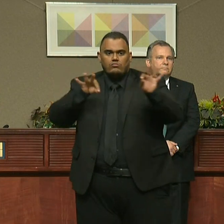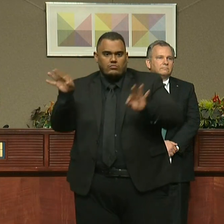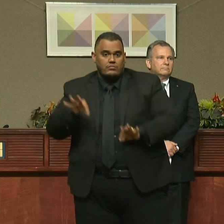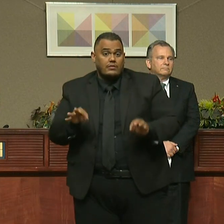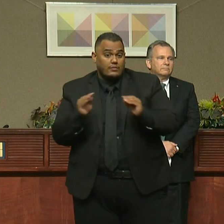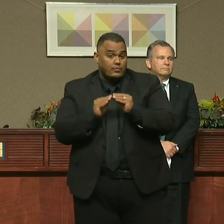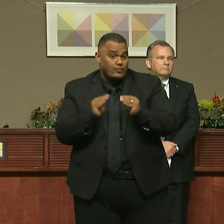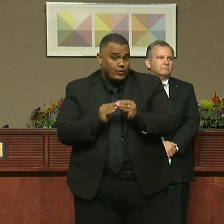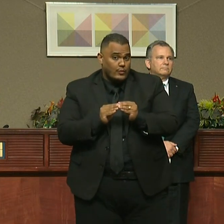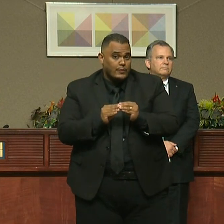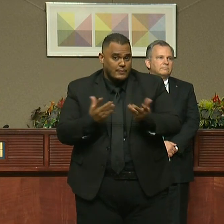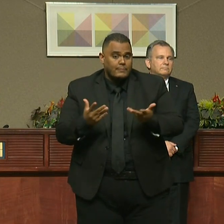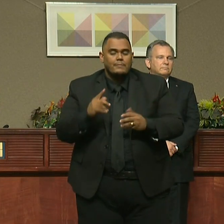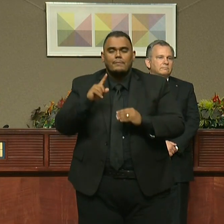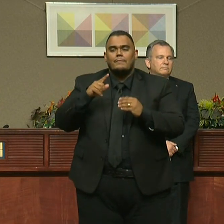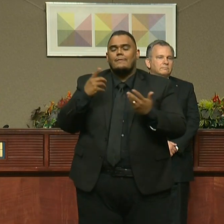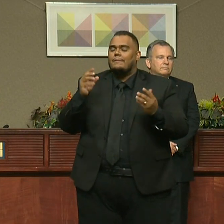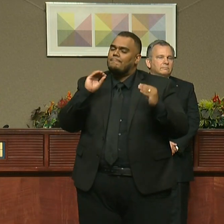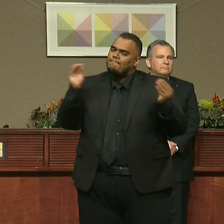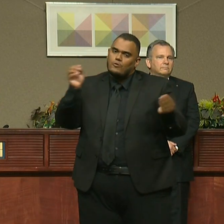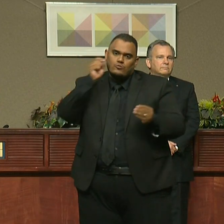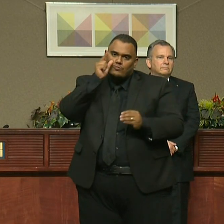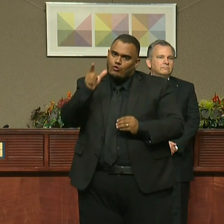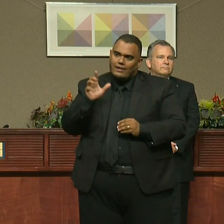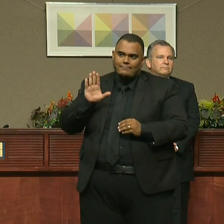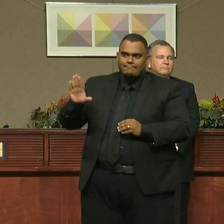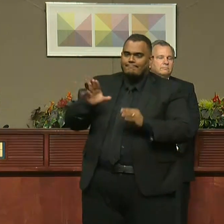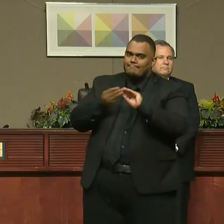no surprise. You'll hear from him when he'll